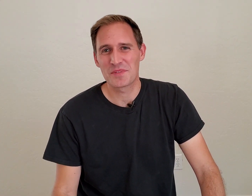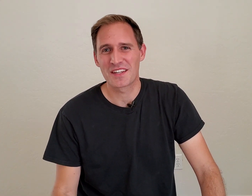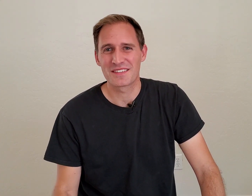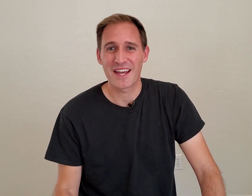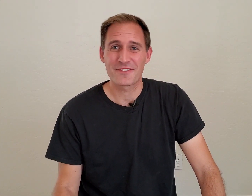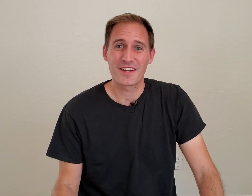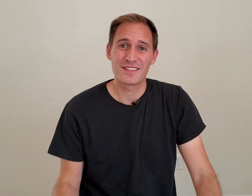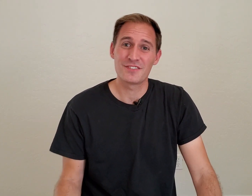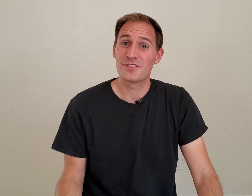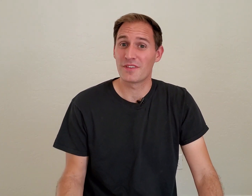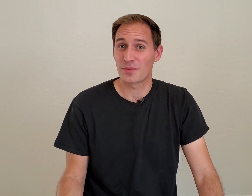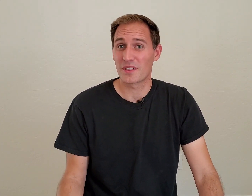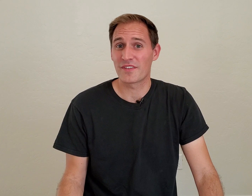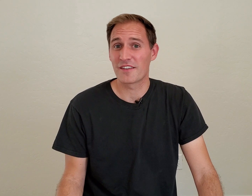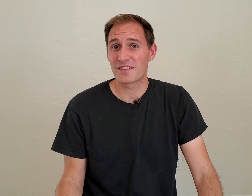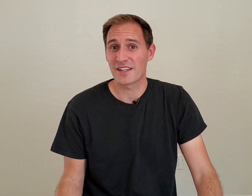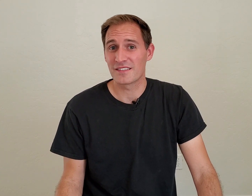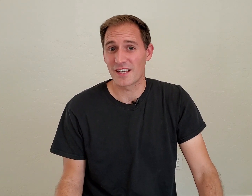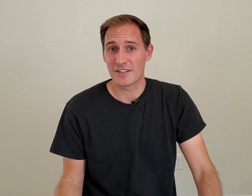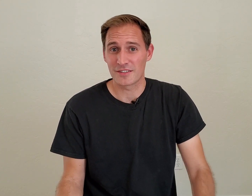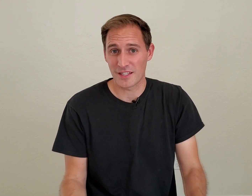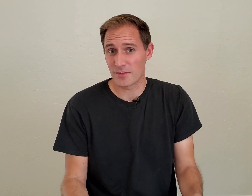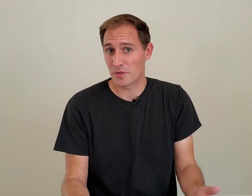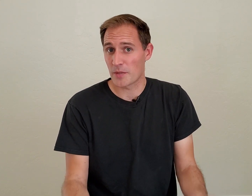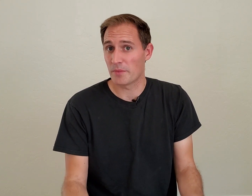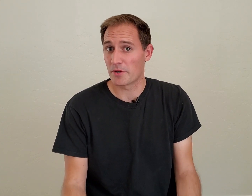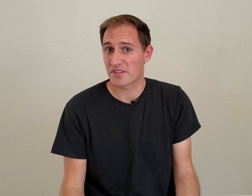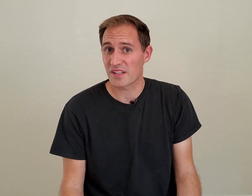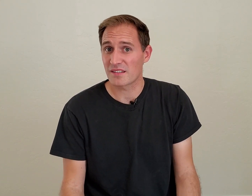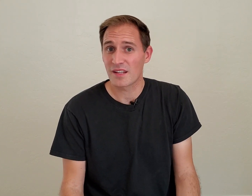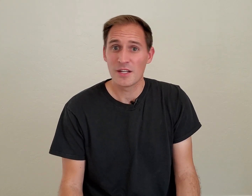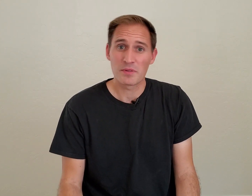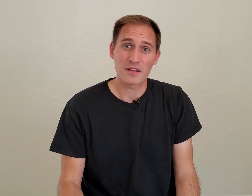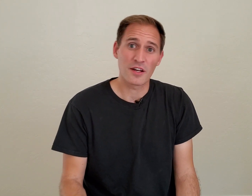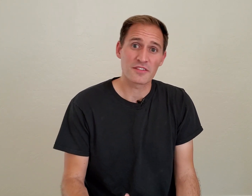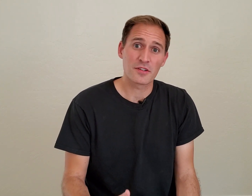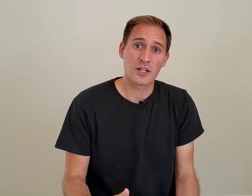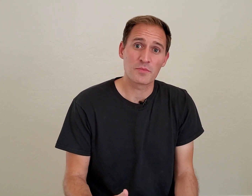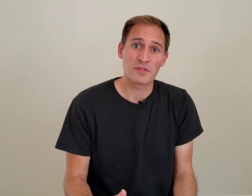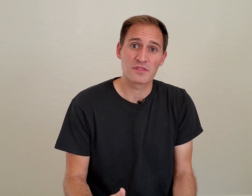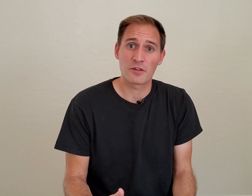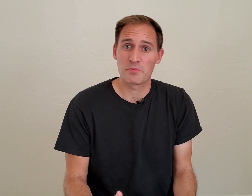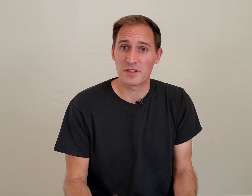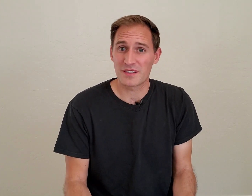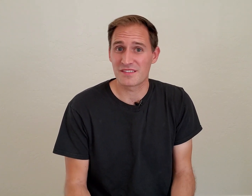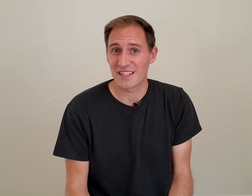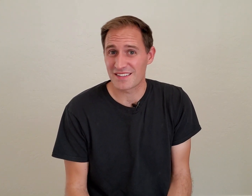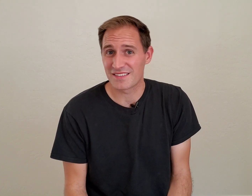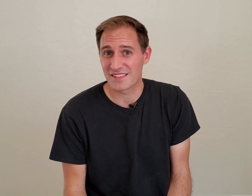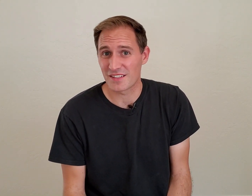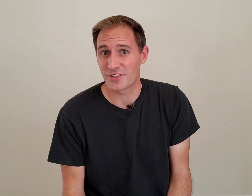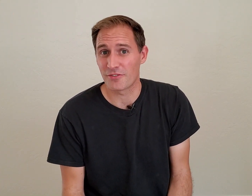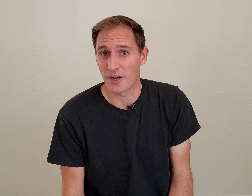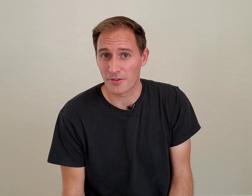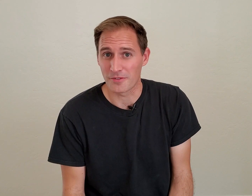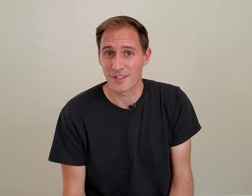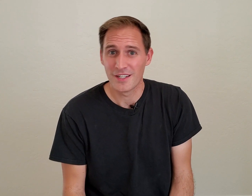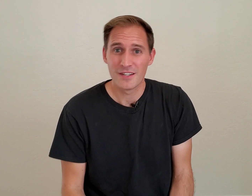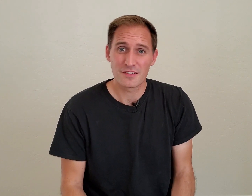because after I teach you the 25 signs, I'll give you a couple bonus signs, but I'll also help you start building sentences on your own. So we'll